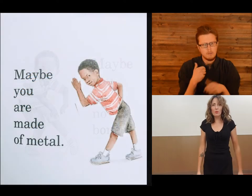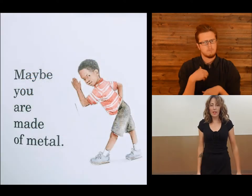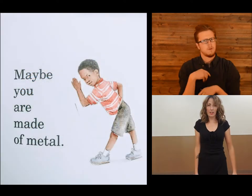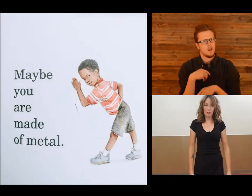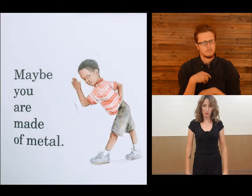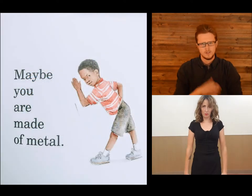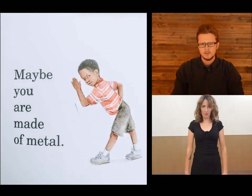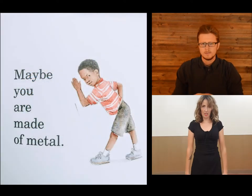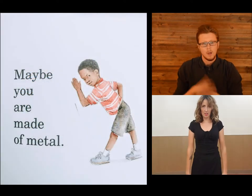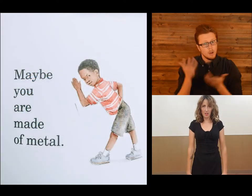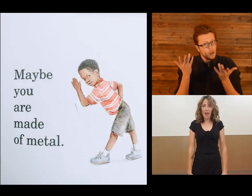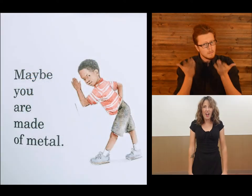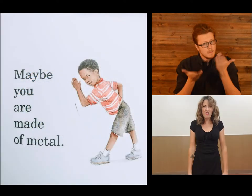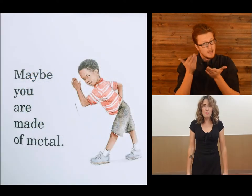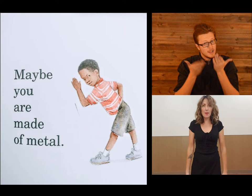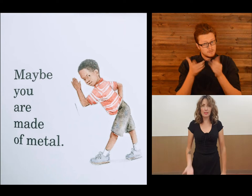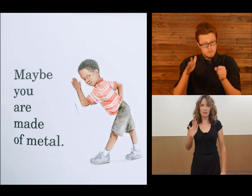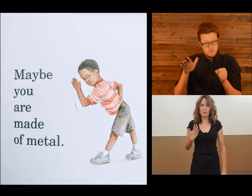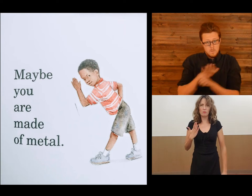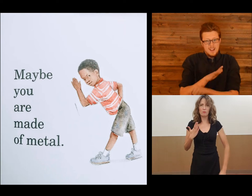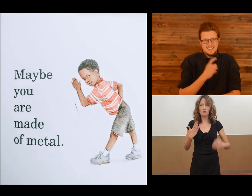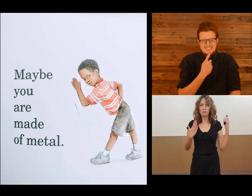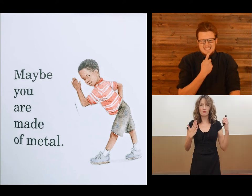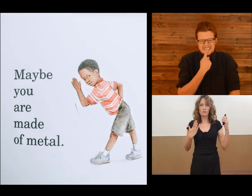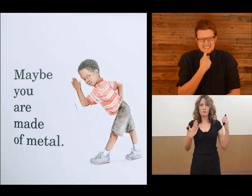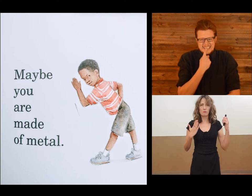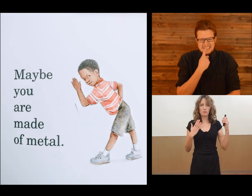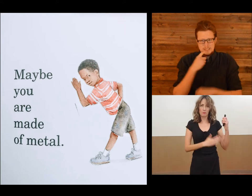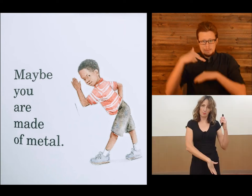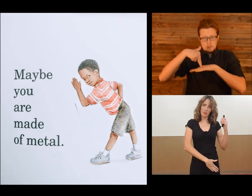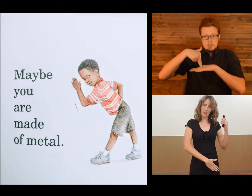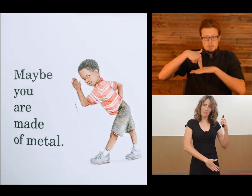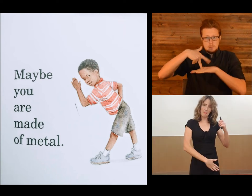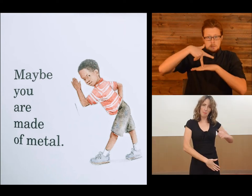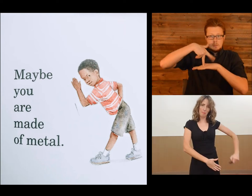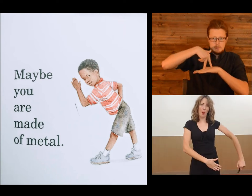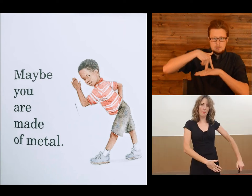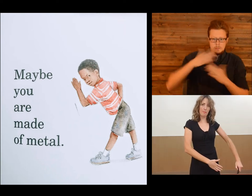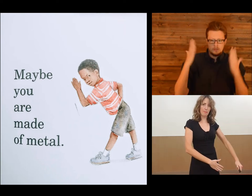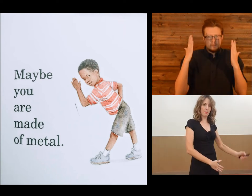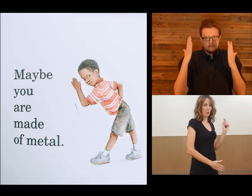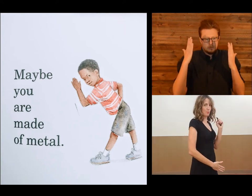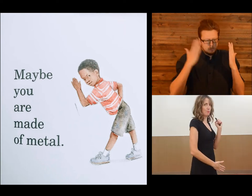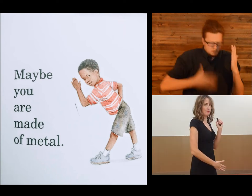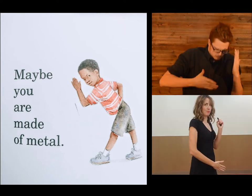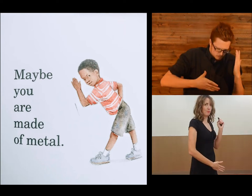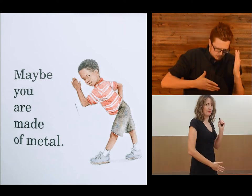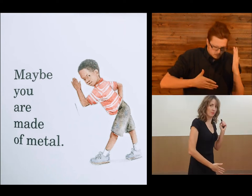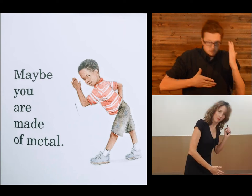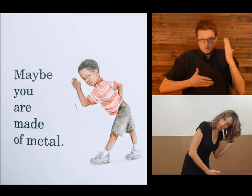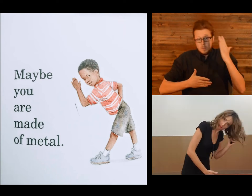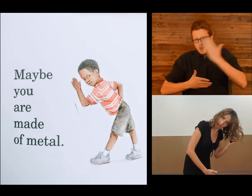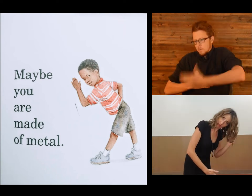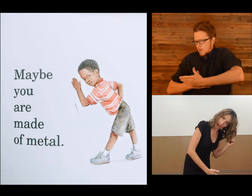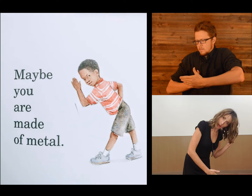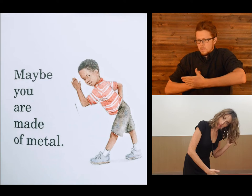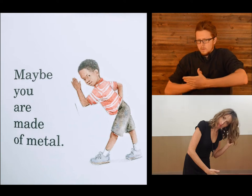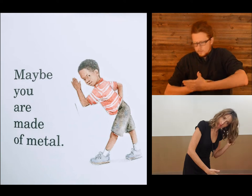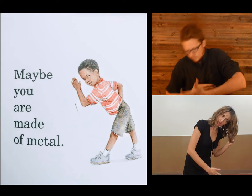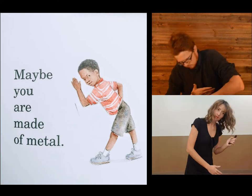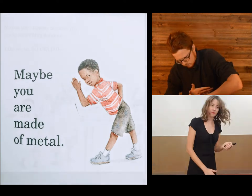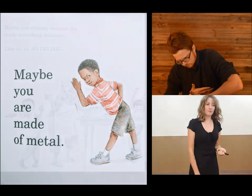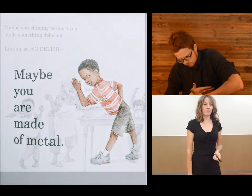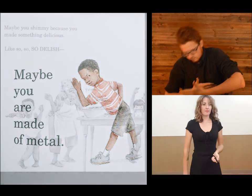Maybe move like you're made of metal. Beep, bop, boop,